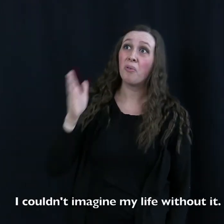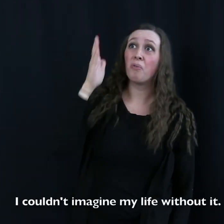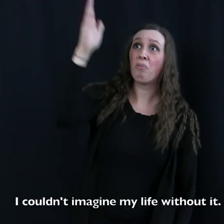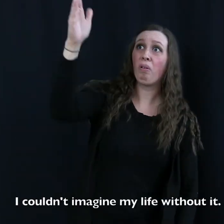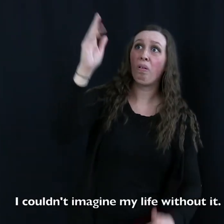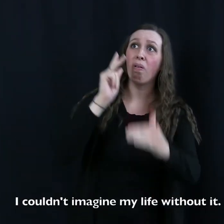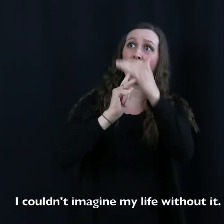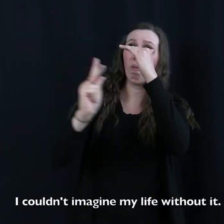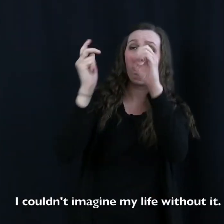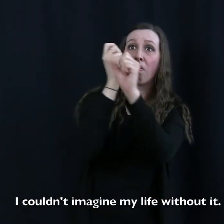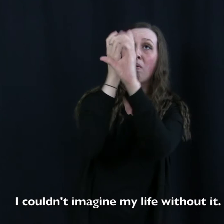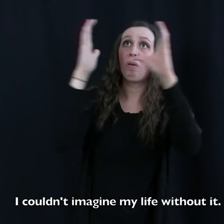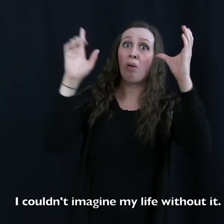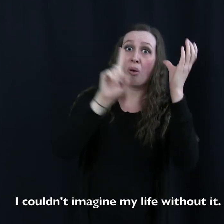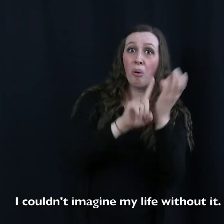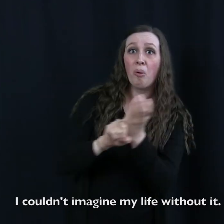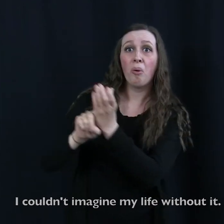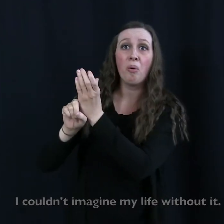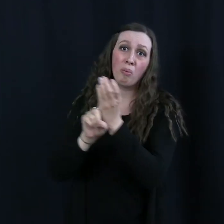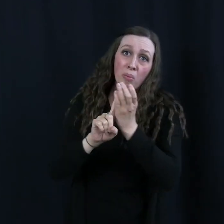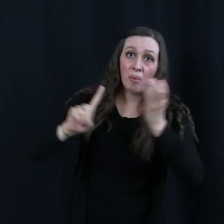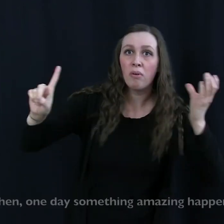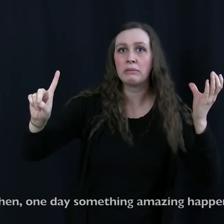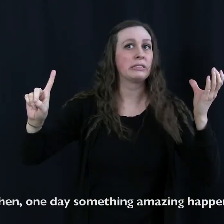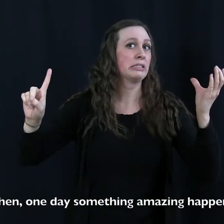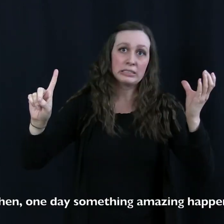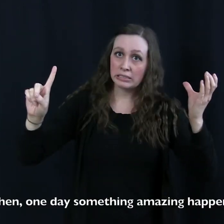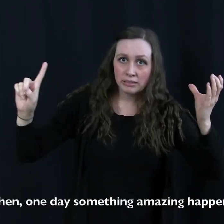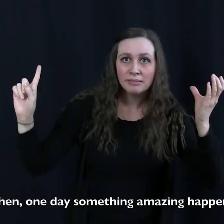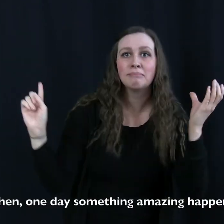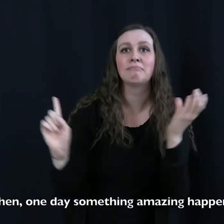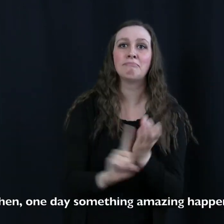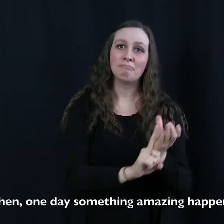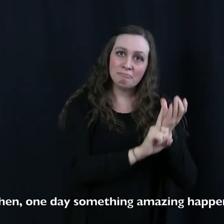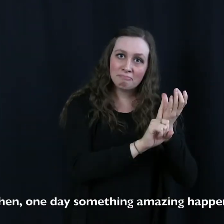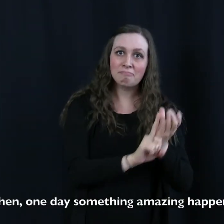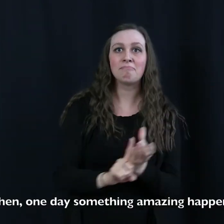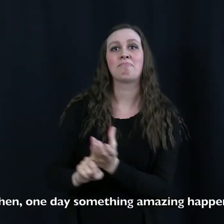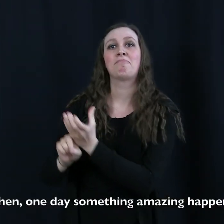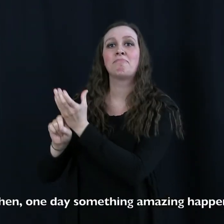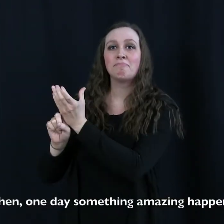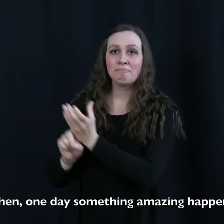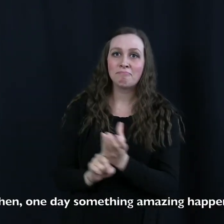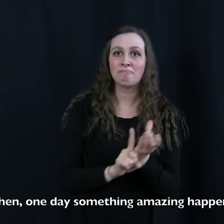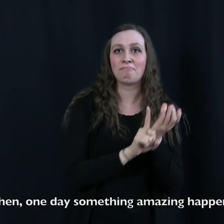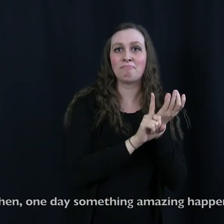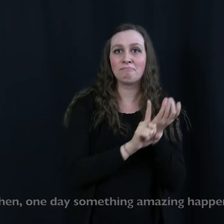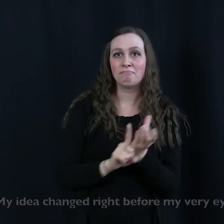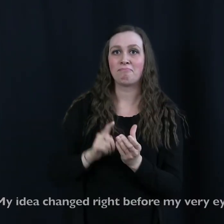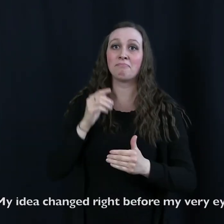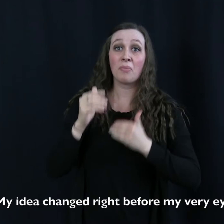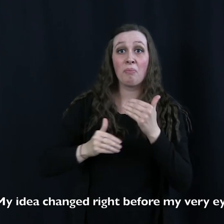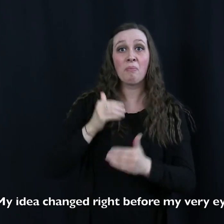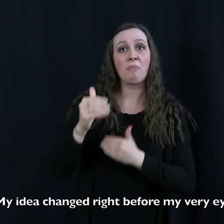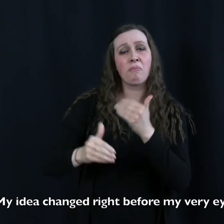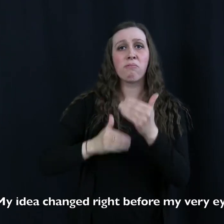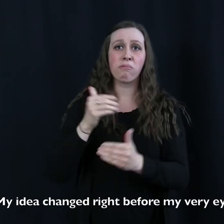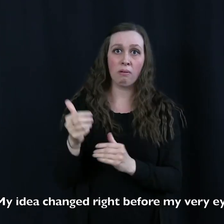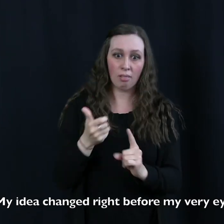I couldn't imagine my life without it. Then, one day, something amazing happened. My idea changed